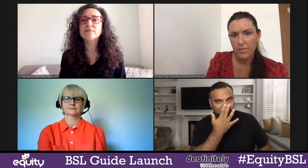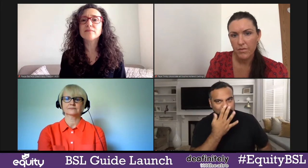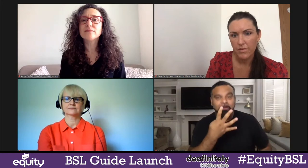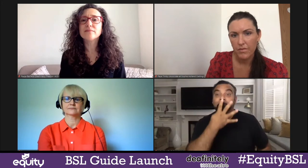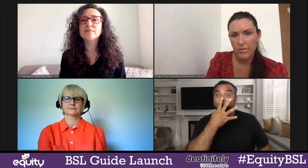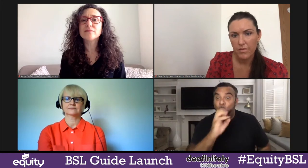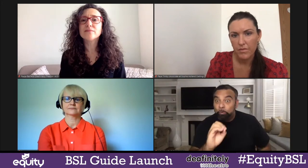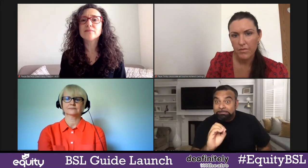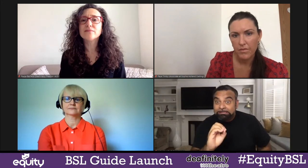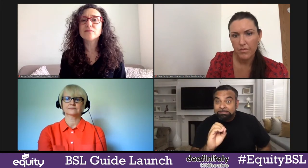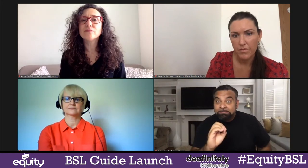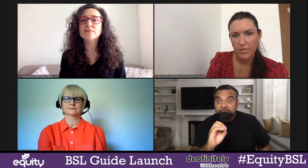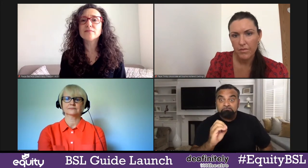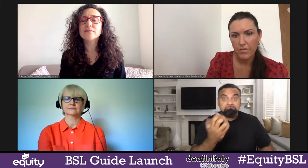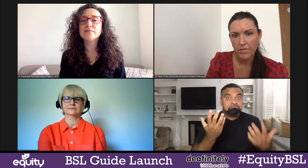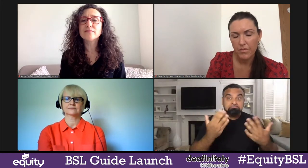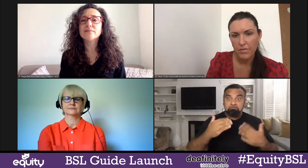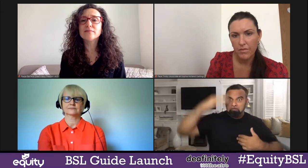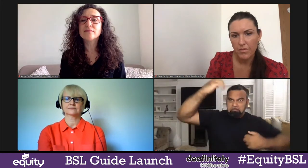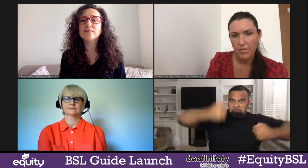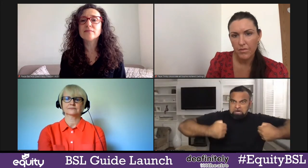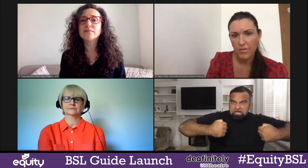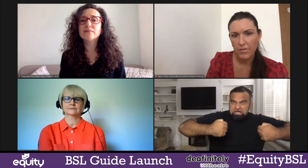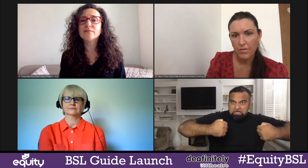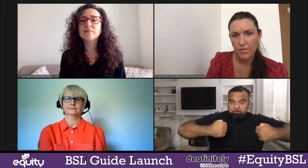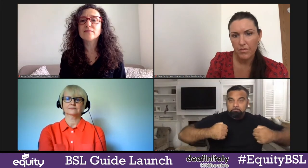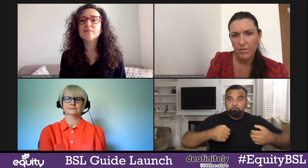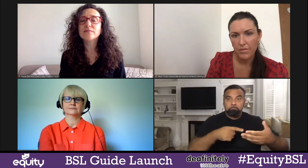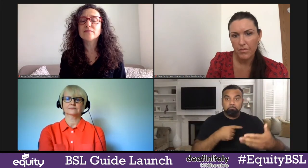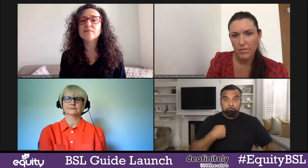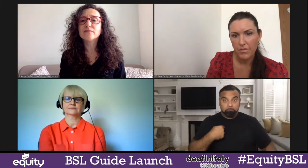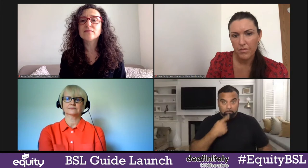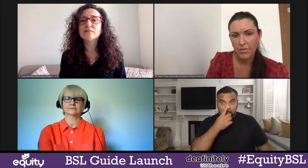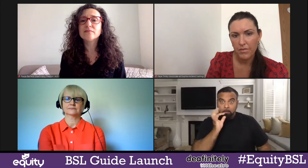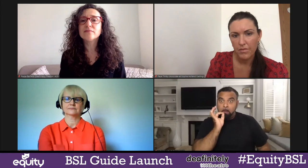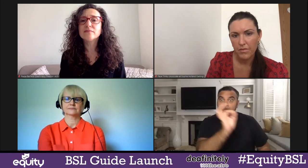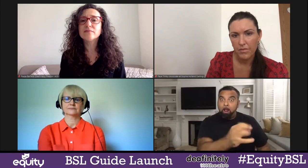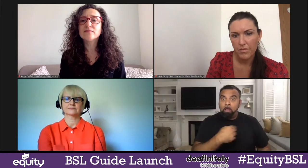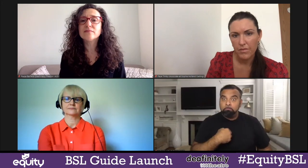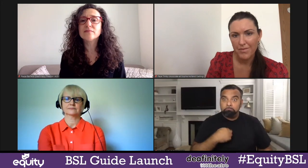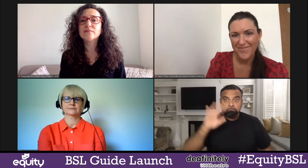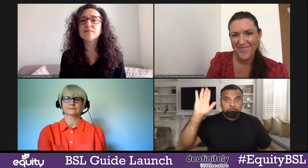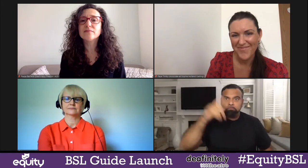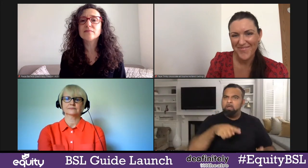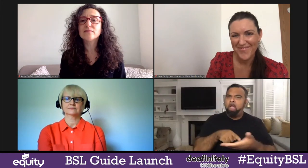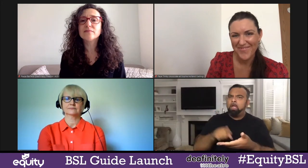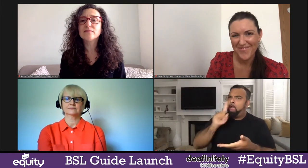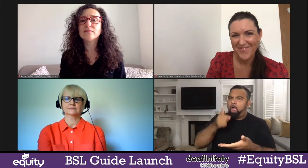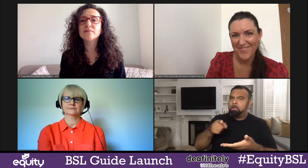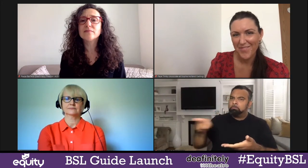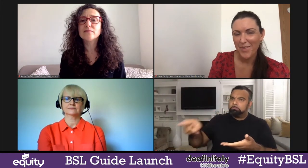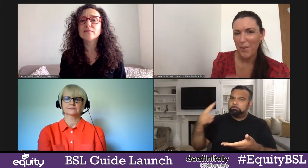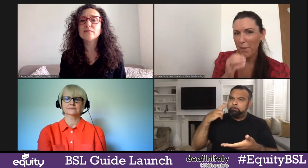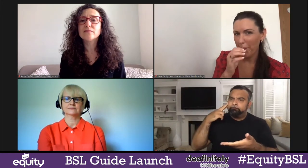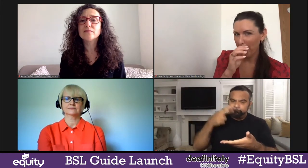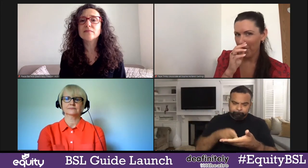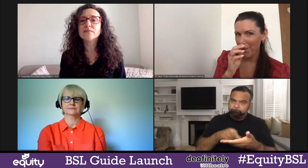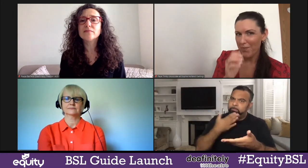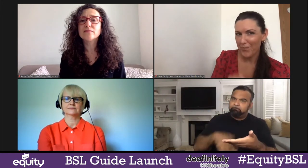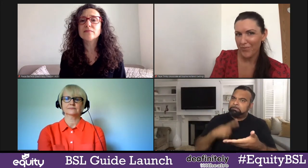an advert who's looking for a 40 plus male. I'm just giving away my age there. But maybe it's looking for a 40 plus chap. I should be able